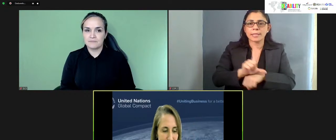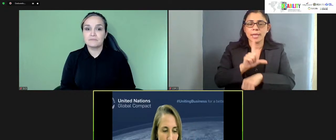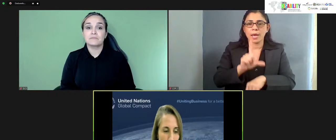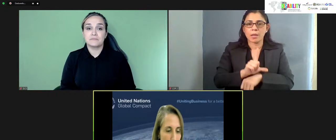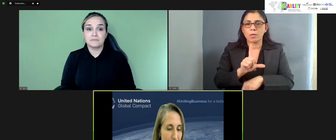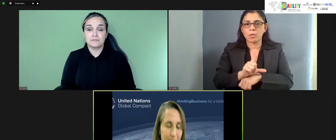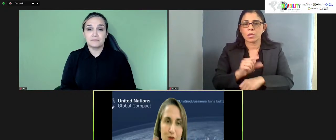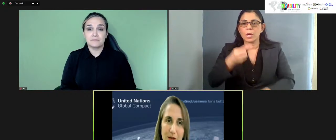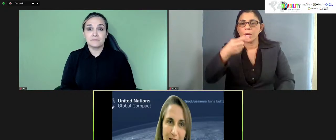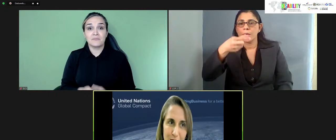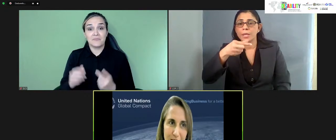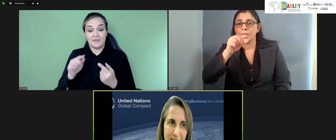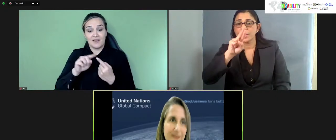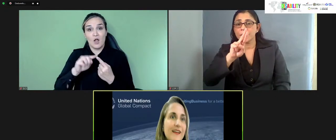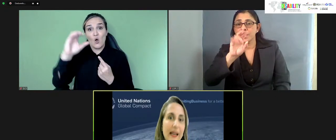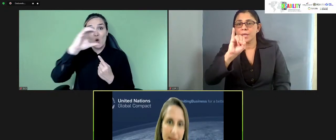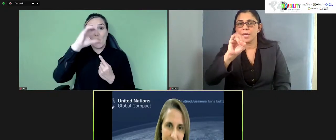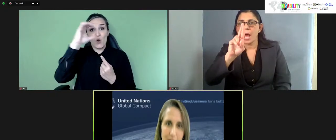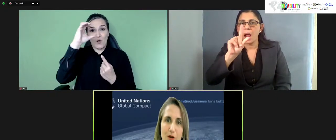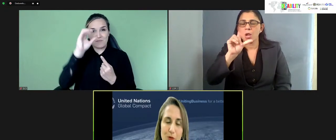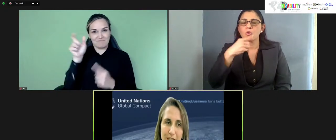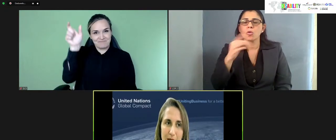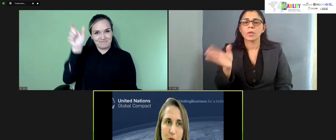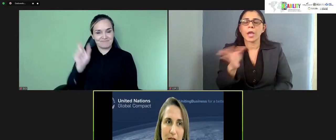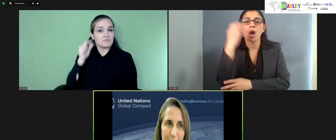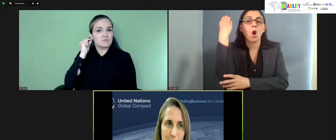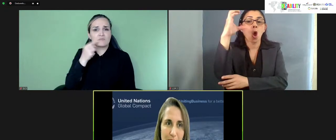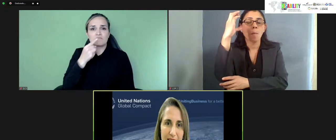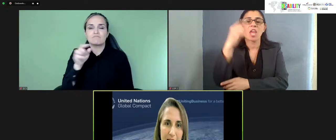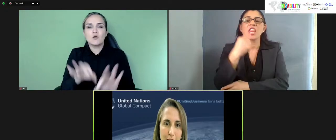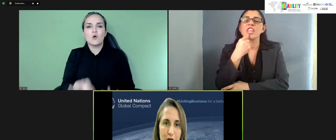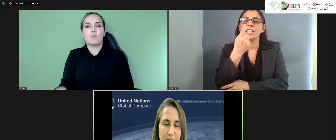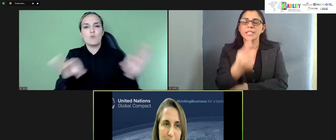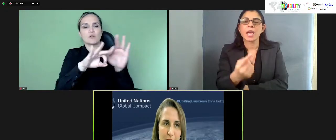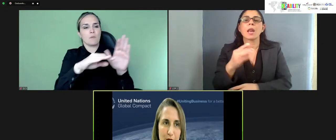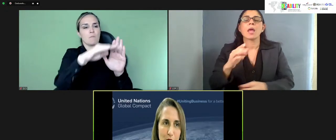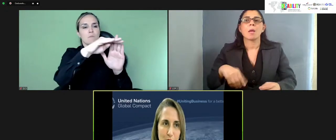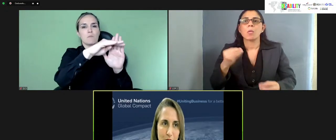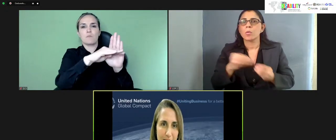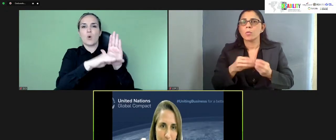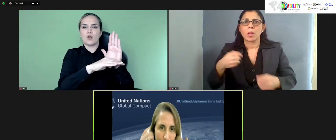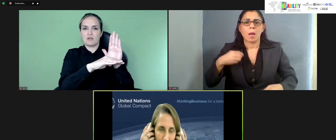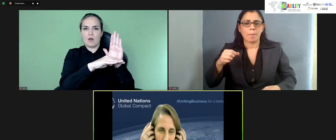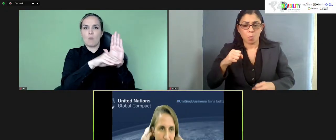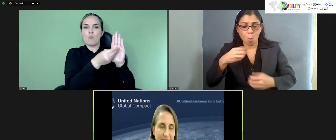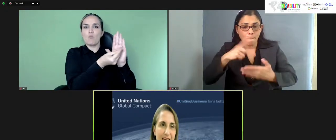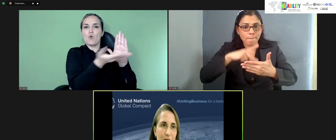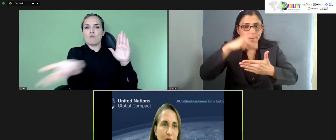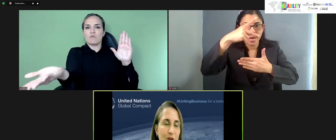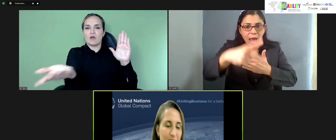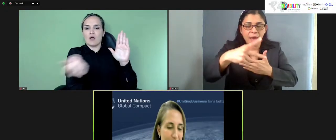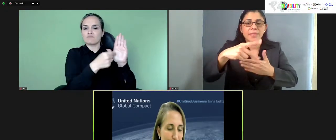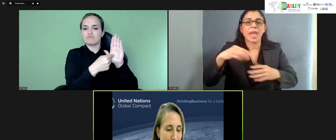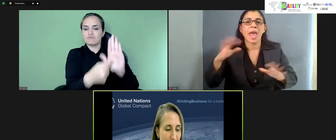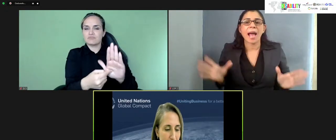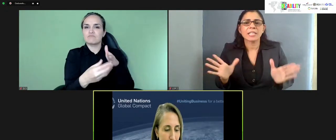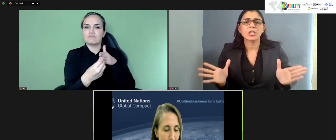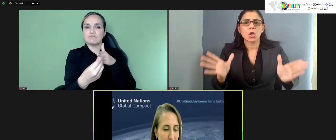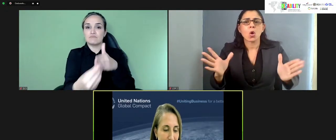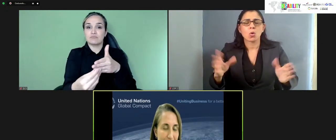so we have a butler geraldo from colombia she talked about the nato public policies specific action